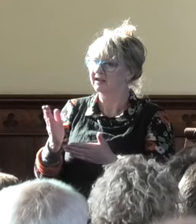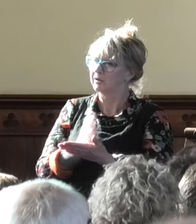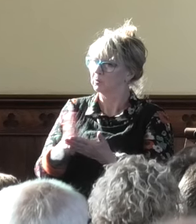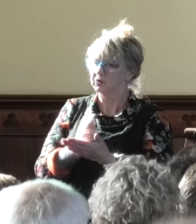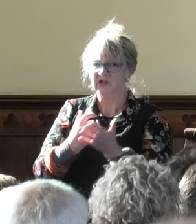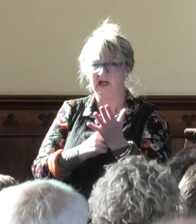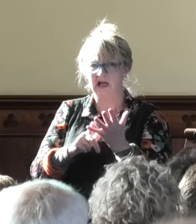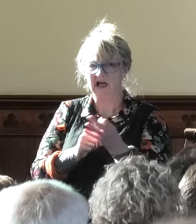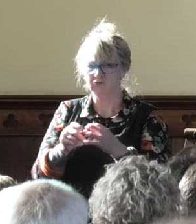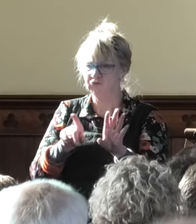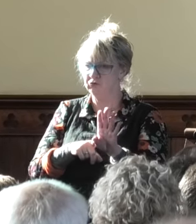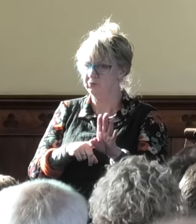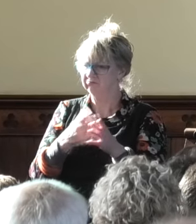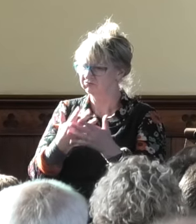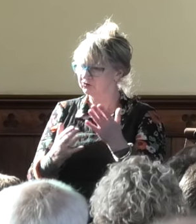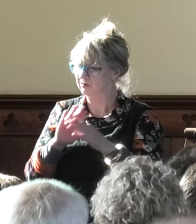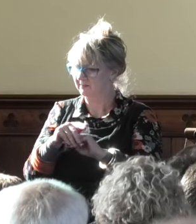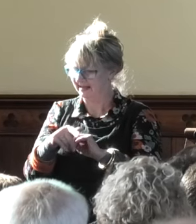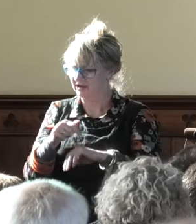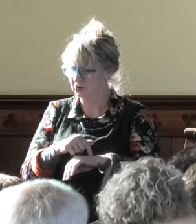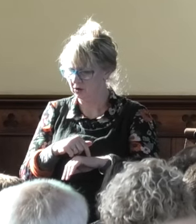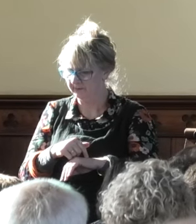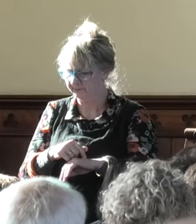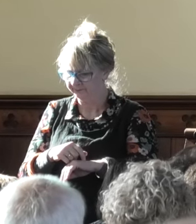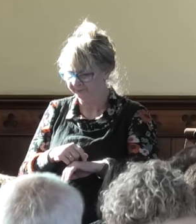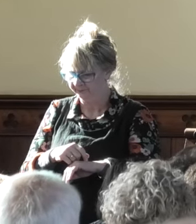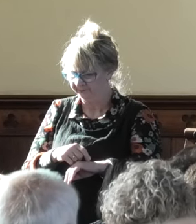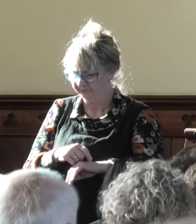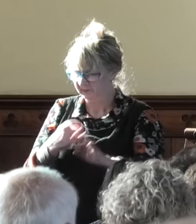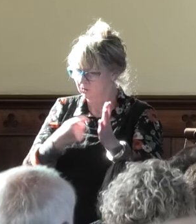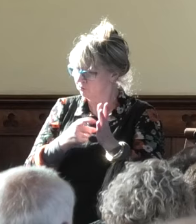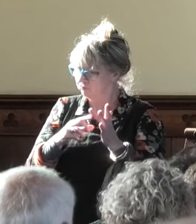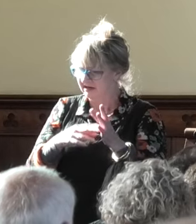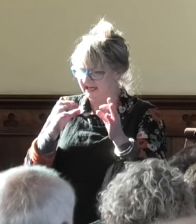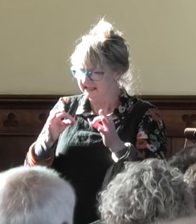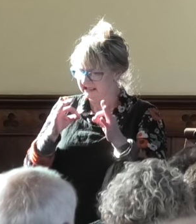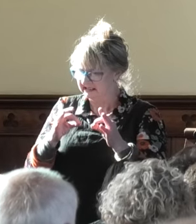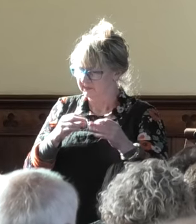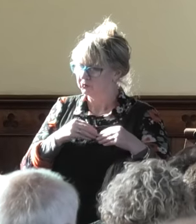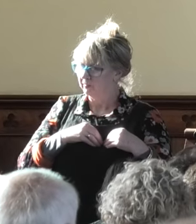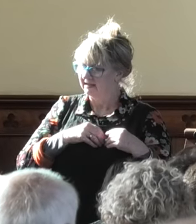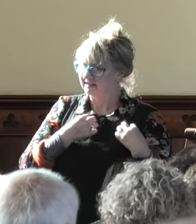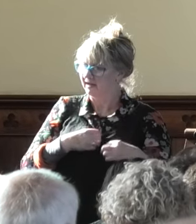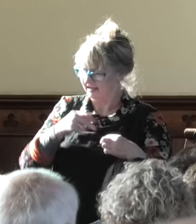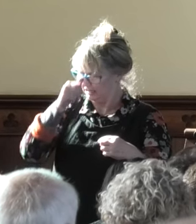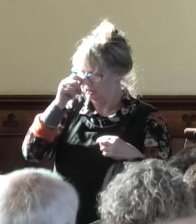her condolences today. Jo says Rin has a special place in my heart and I know we will meet